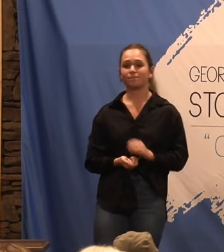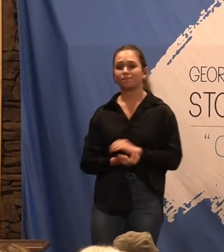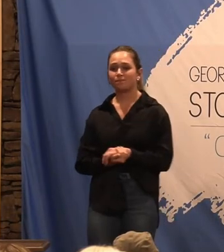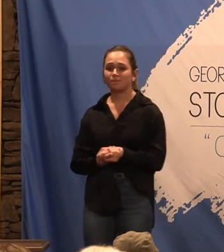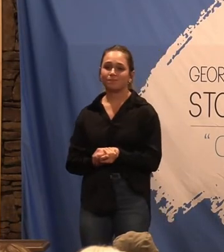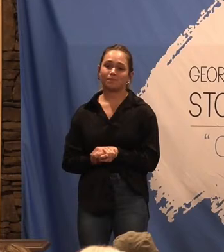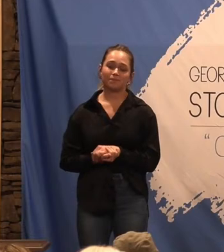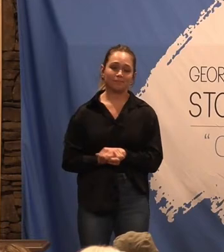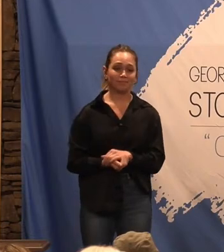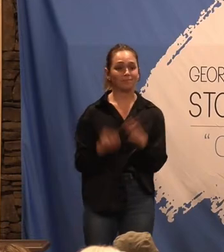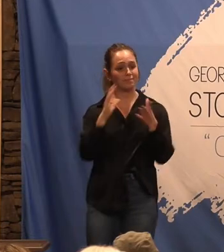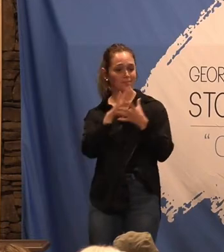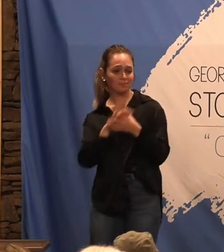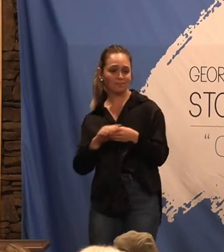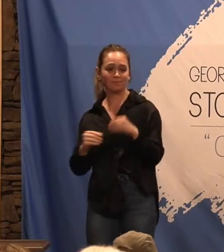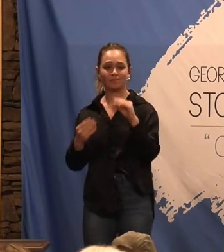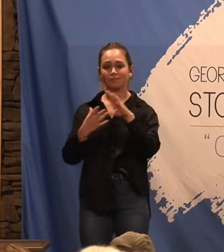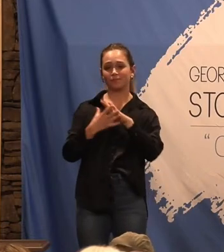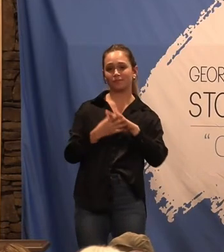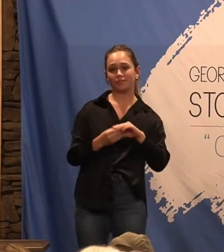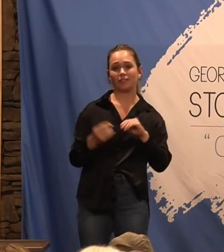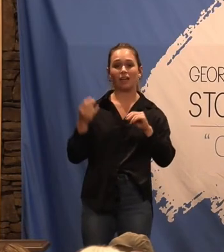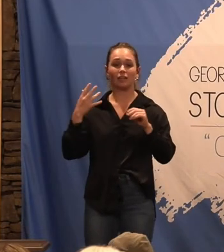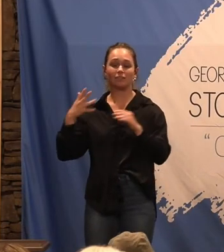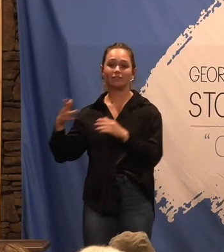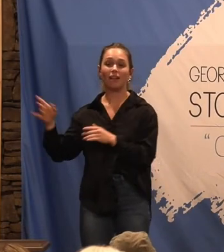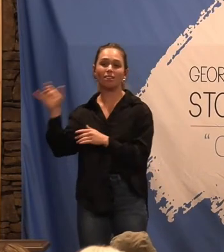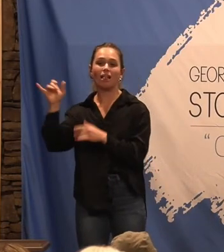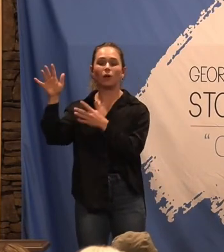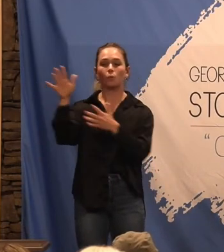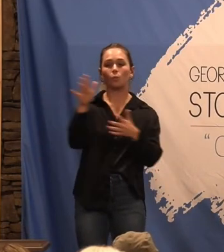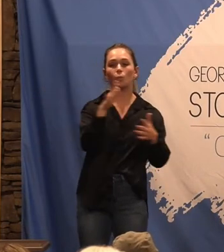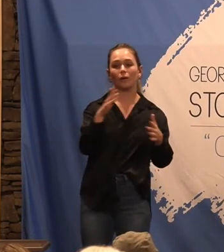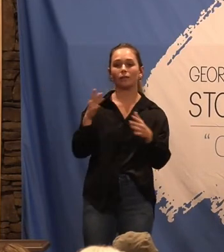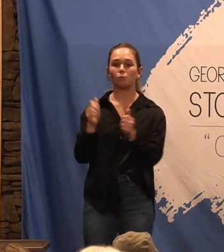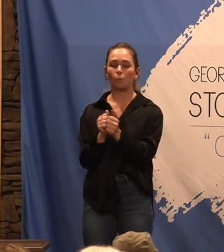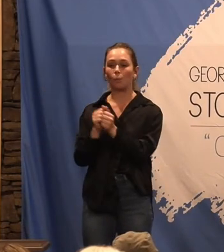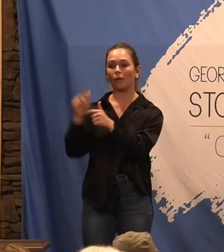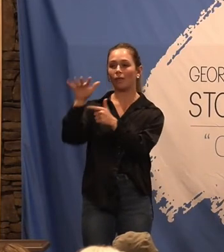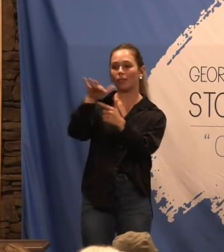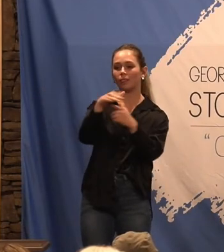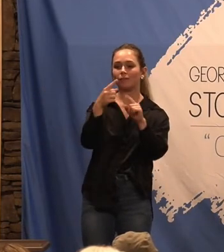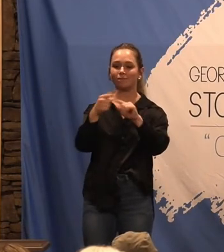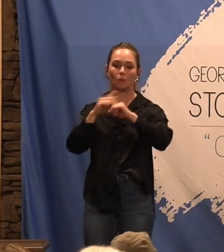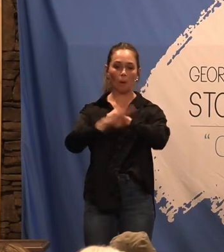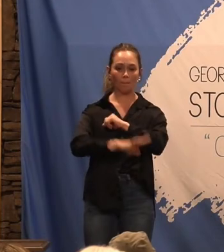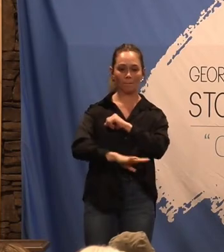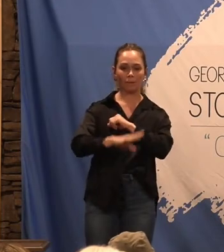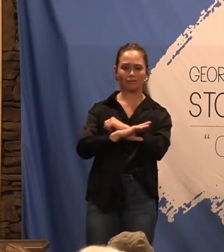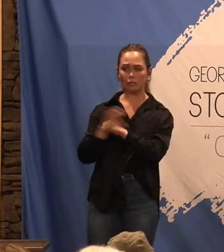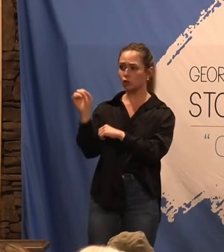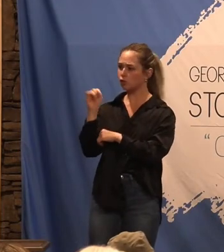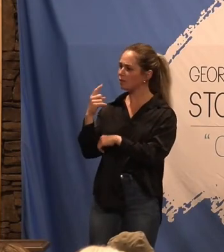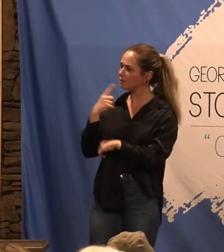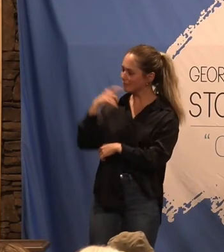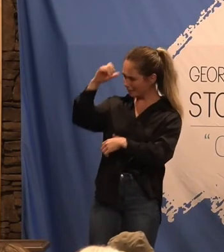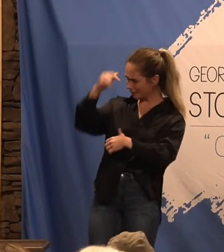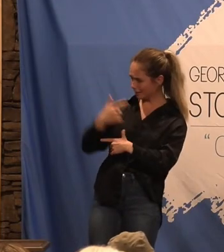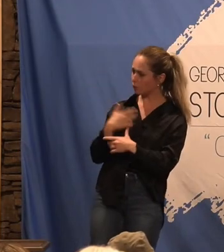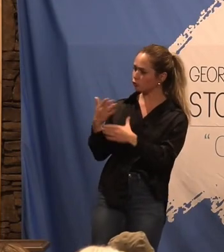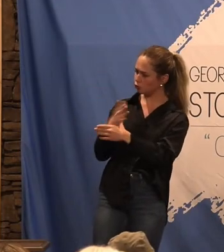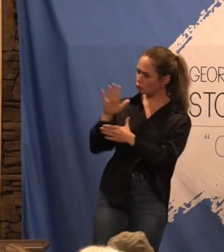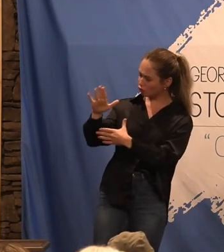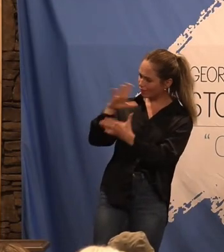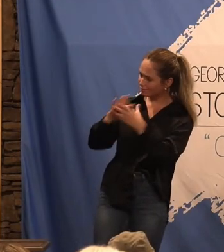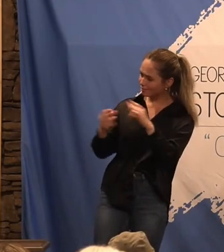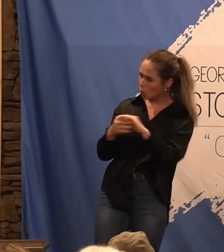And their stories on the wind like leaves of autumn. Then Stover said, "Son, you tell us a